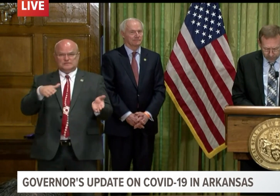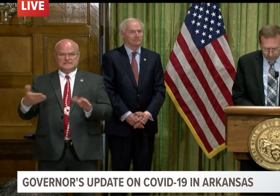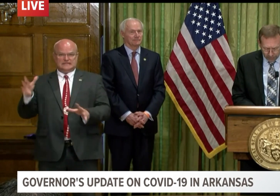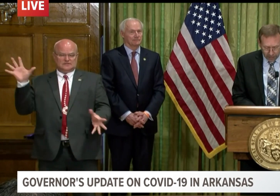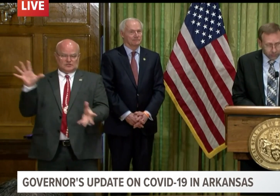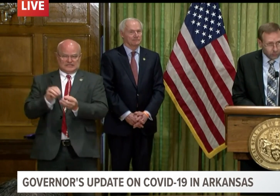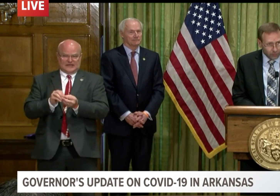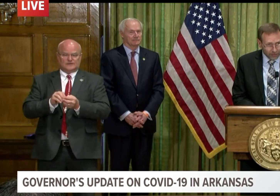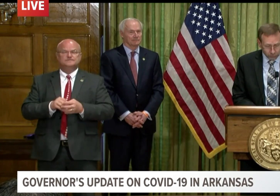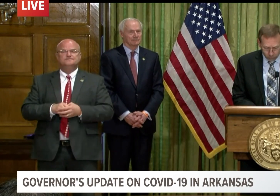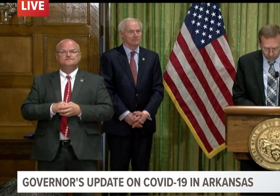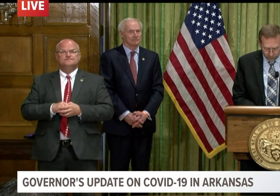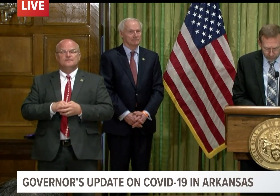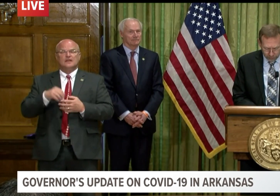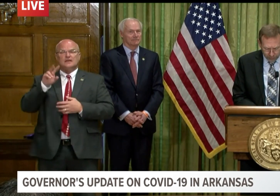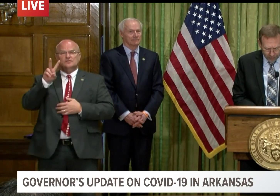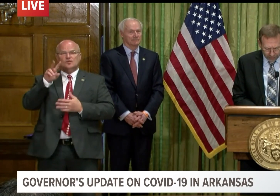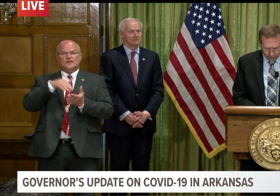have